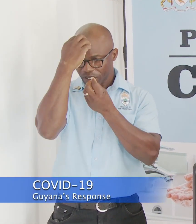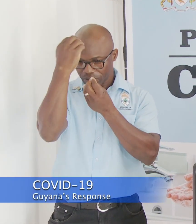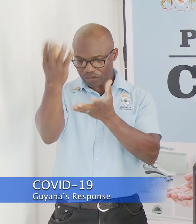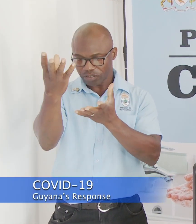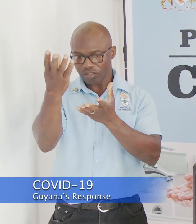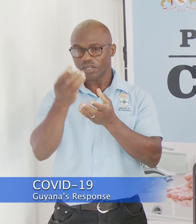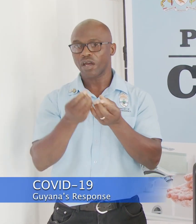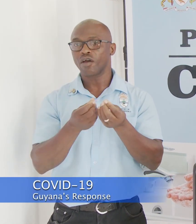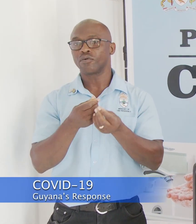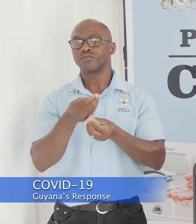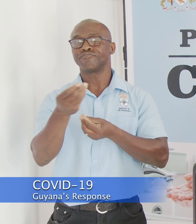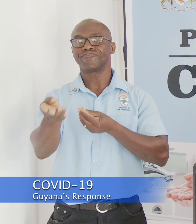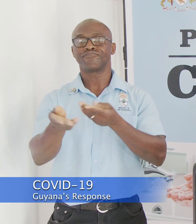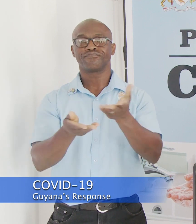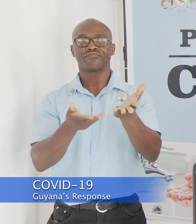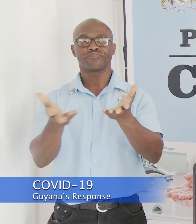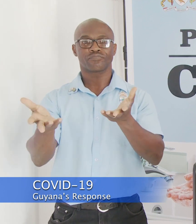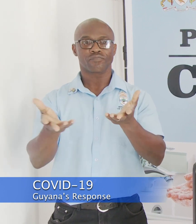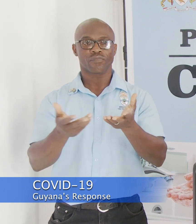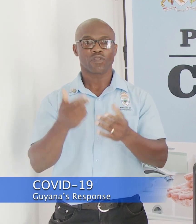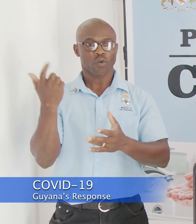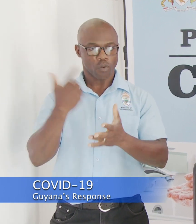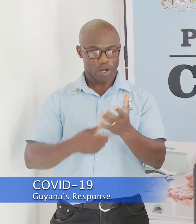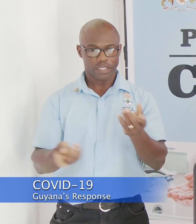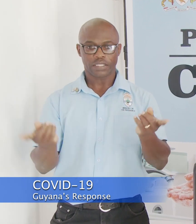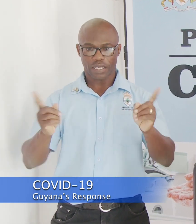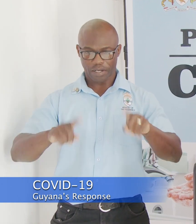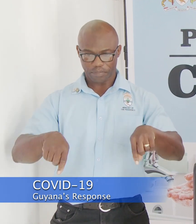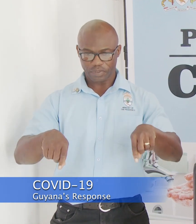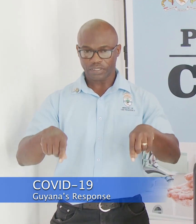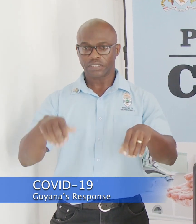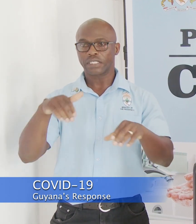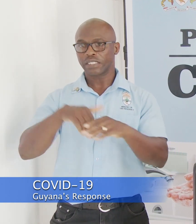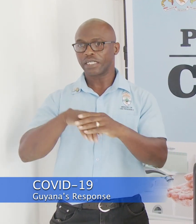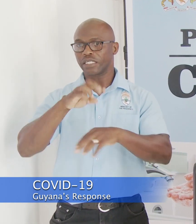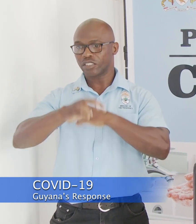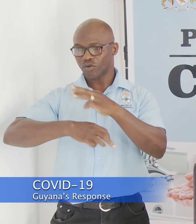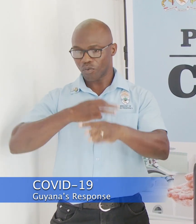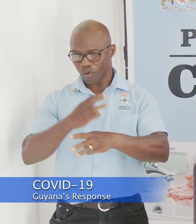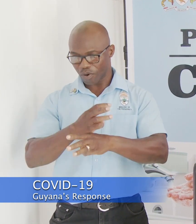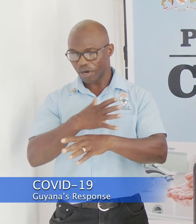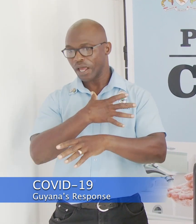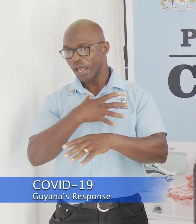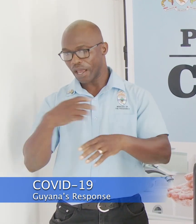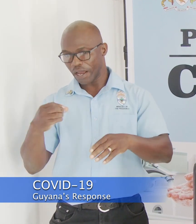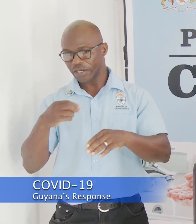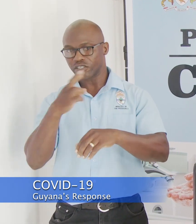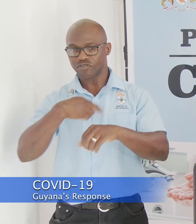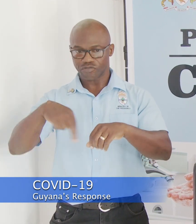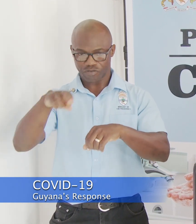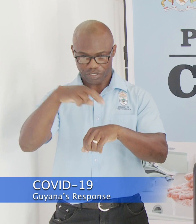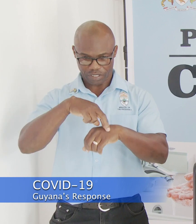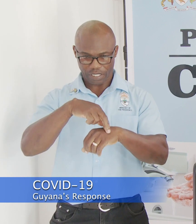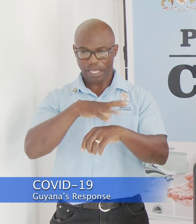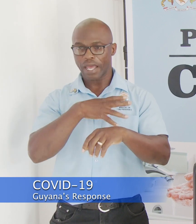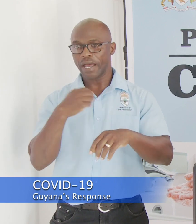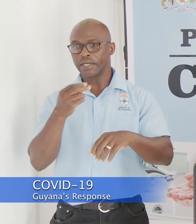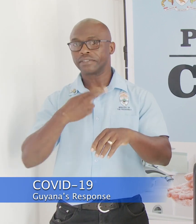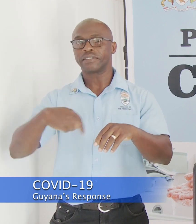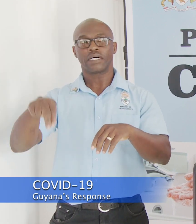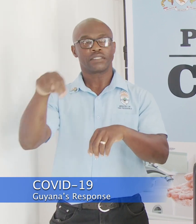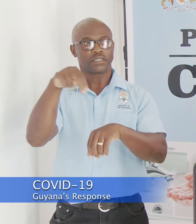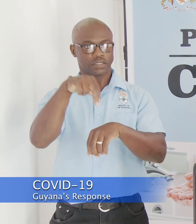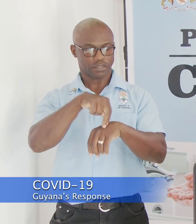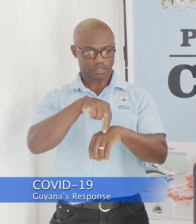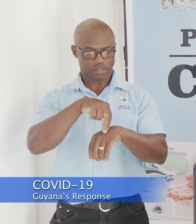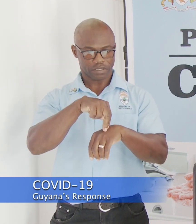will share with you the current statistics worldwide, regionally, as well as nationally, and